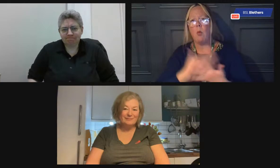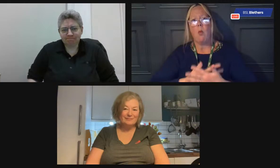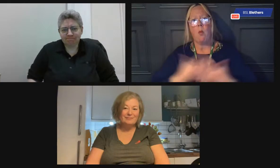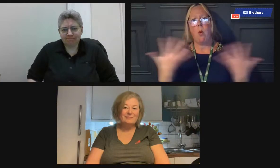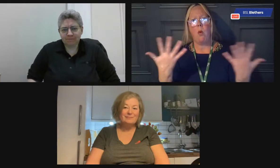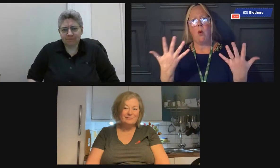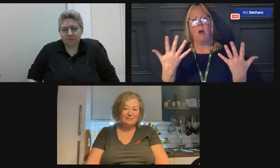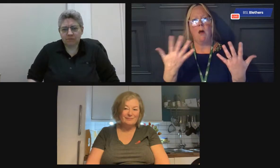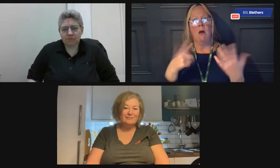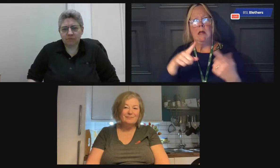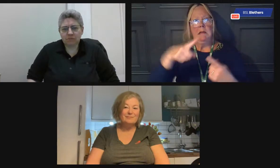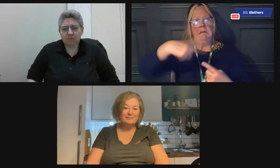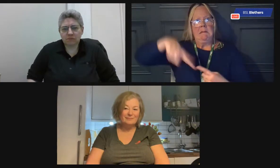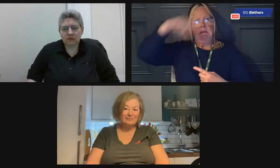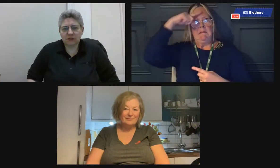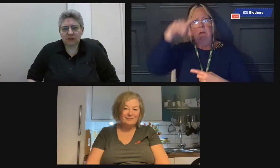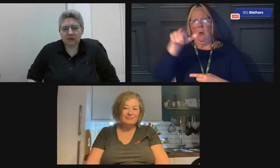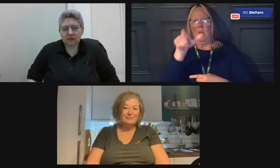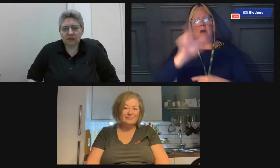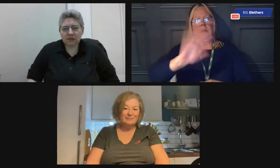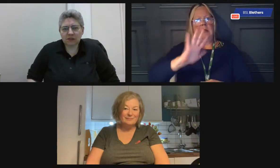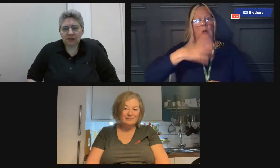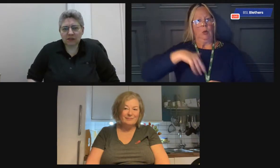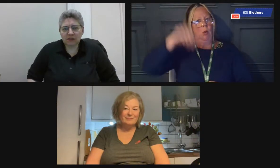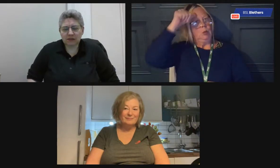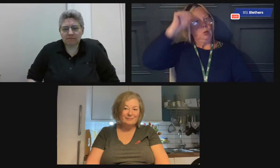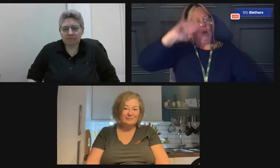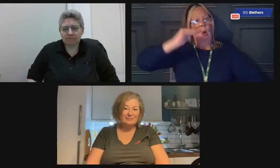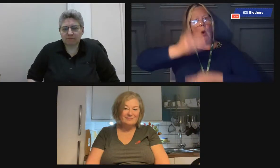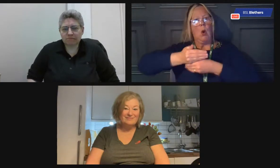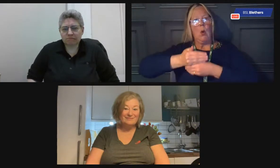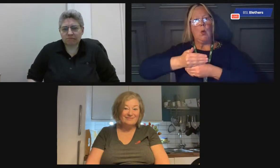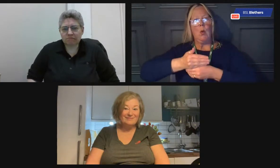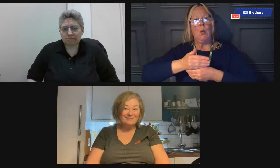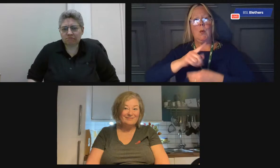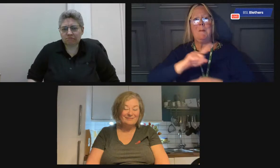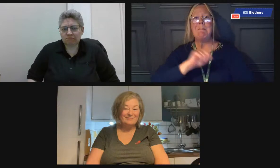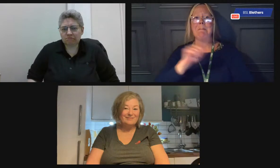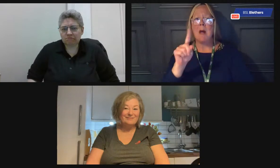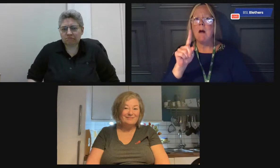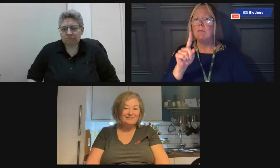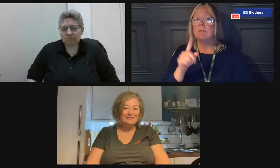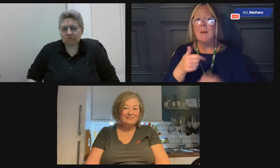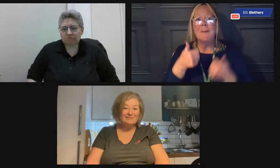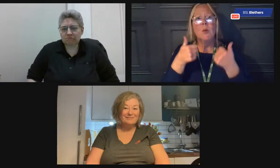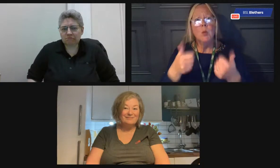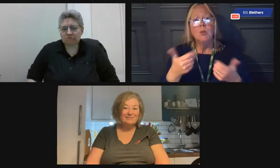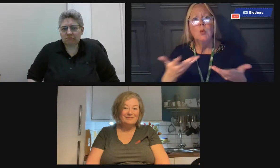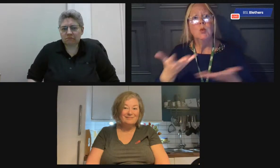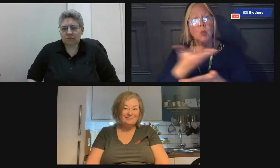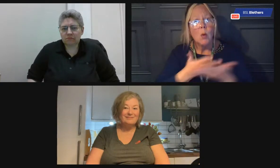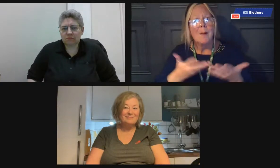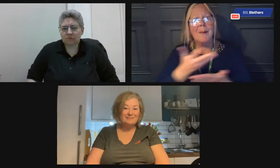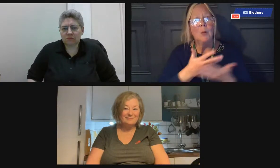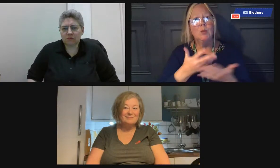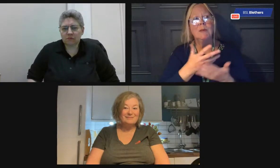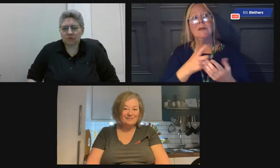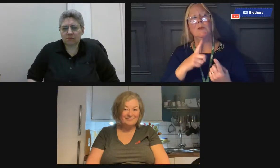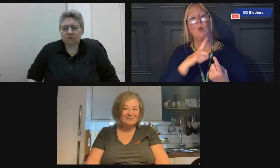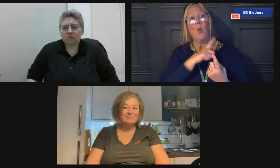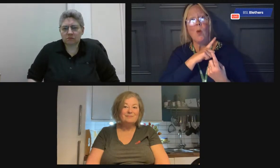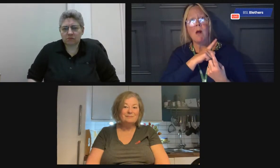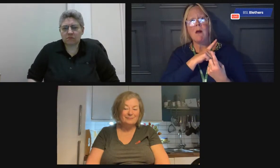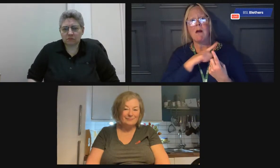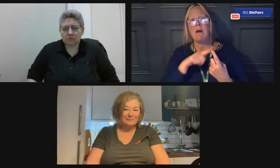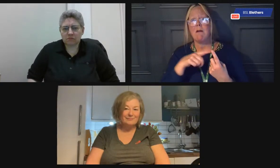is cancer. We need to, because there's a lot of negativity, there's a lot of fear around this word. I